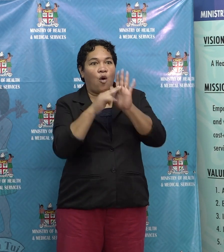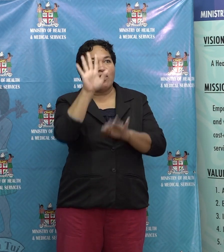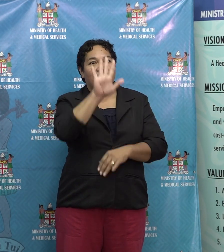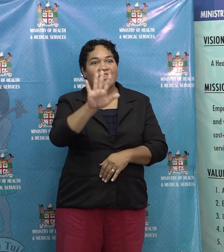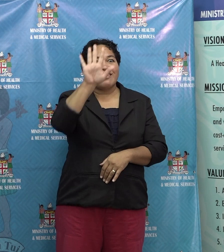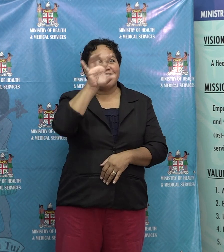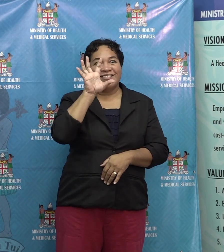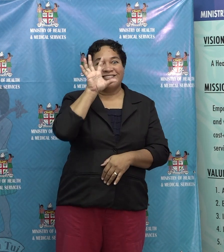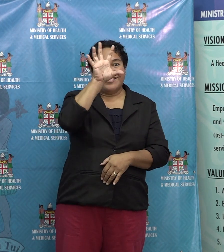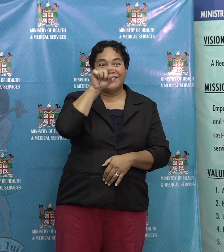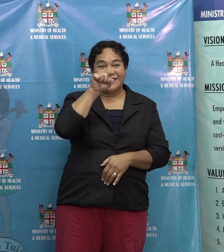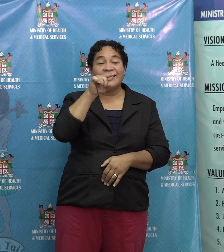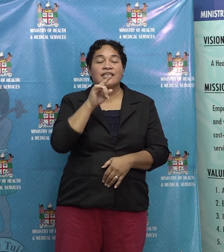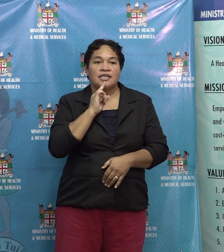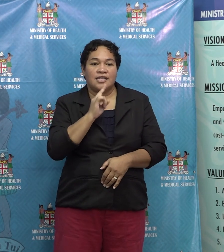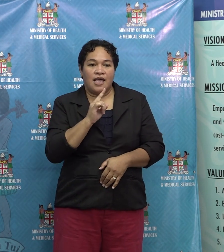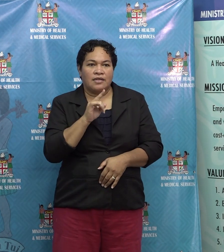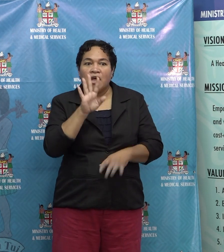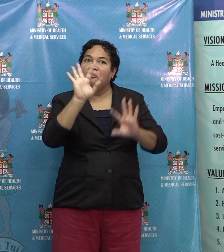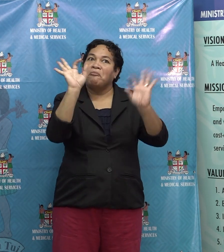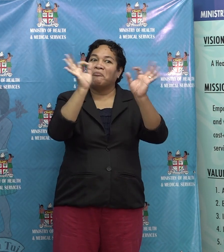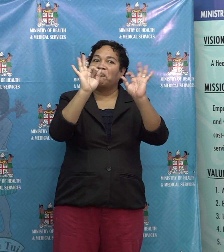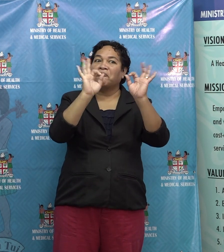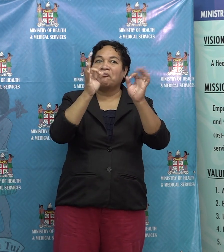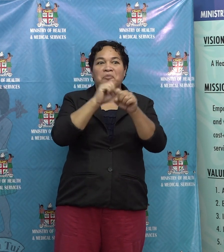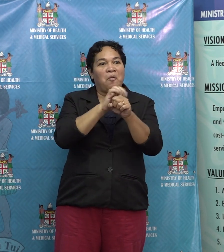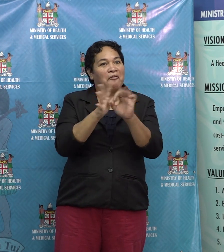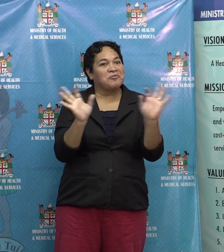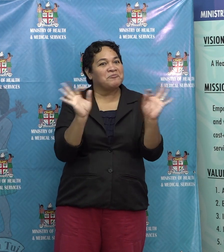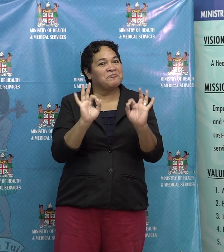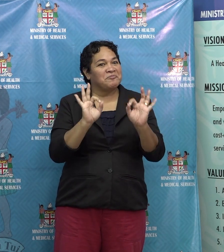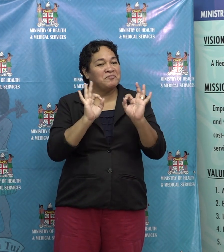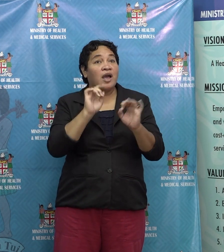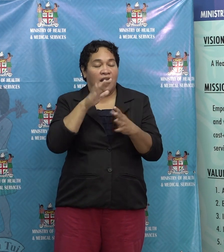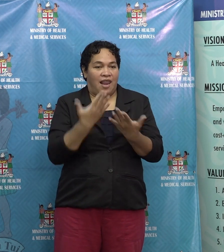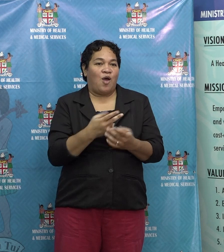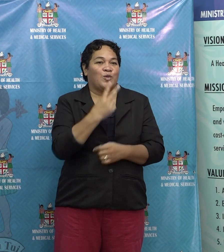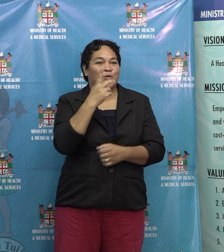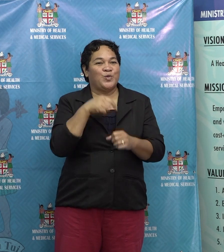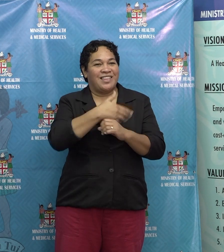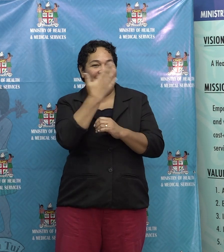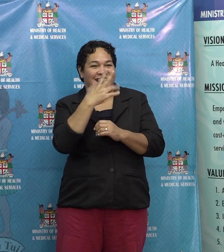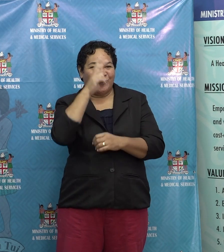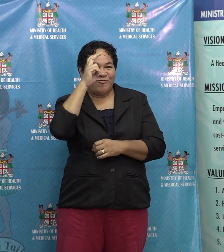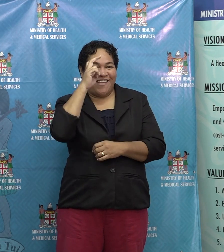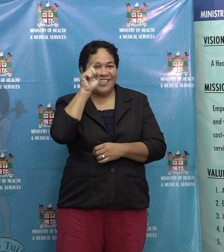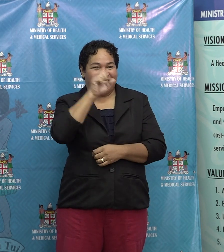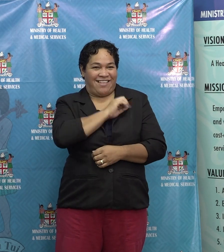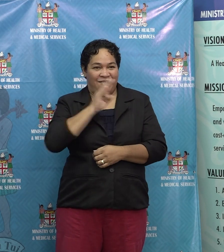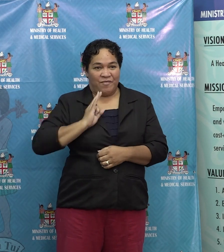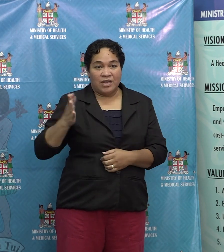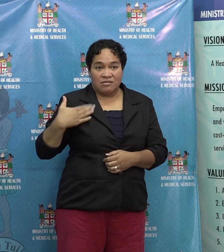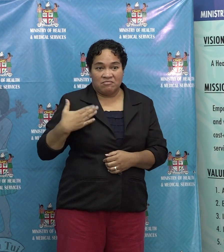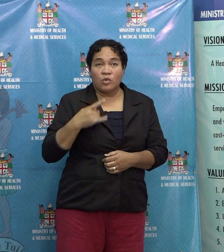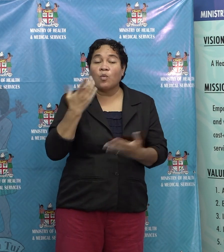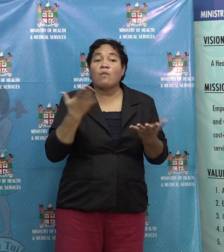taking advantage of their zero case status, and they've started a 2-day training course